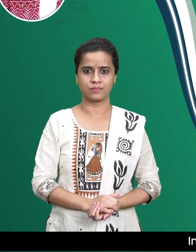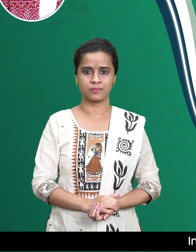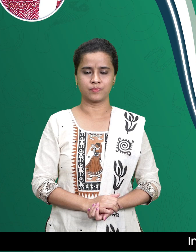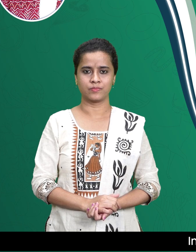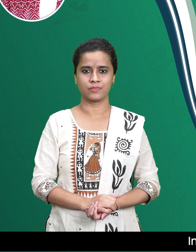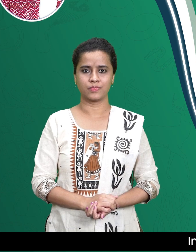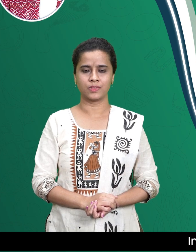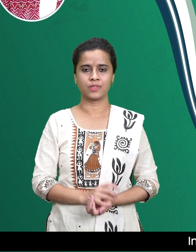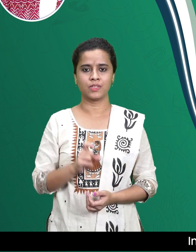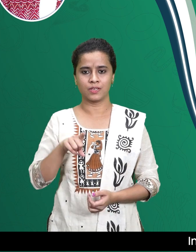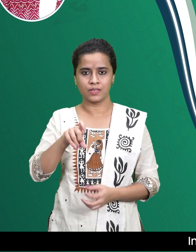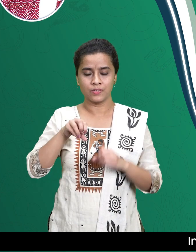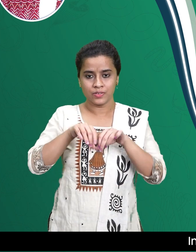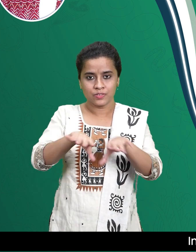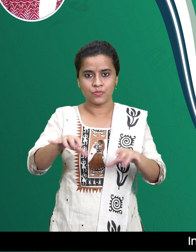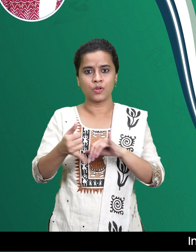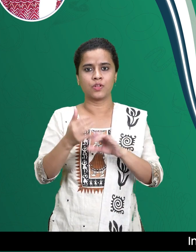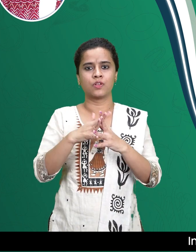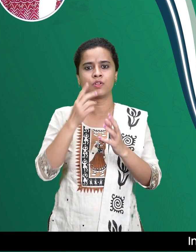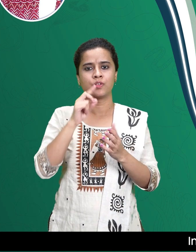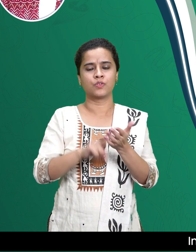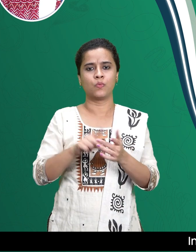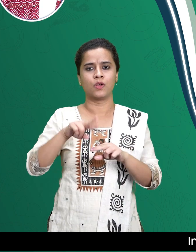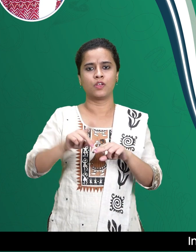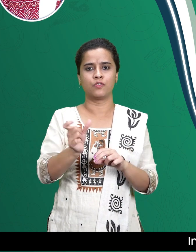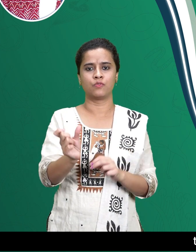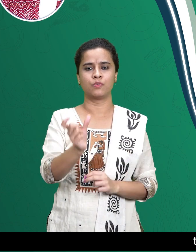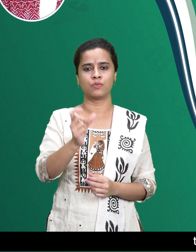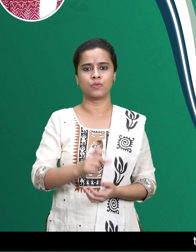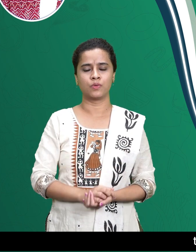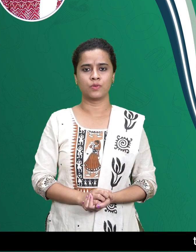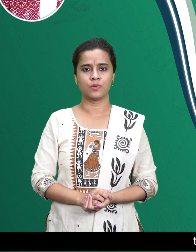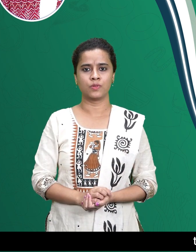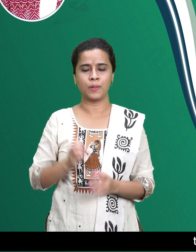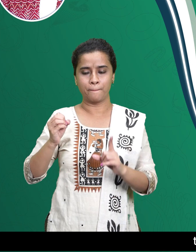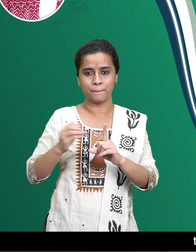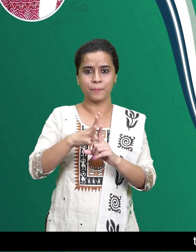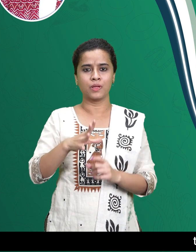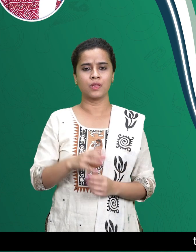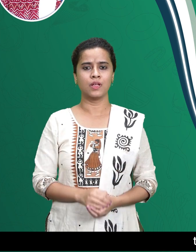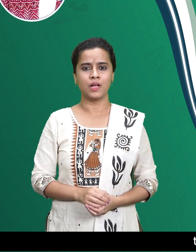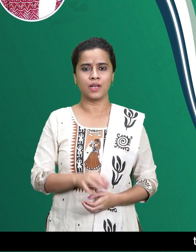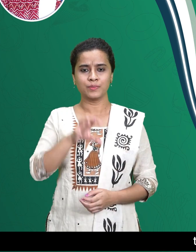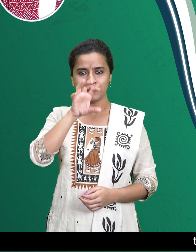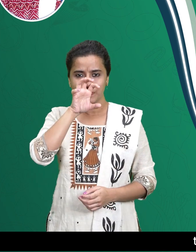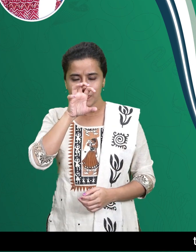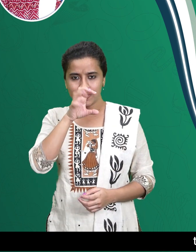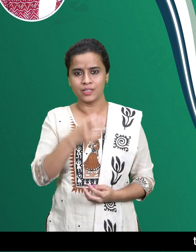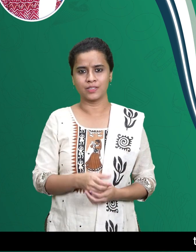Infection for swine flu occurs through pigs and humans.